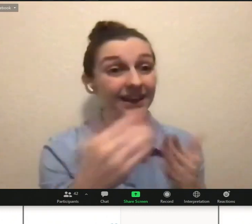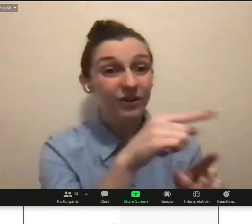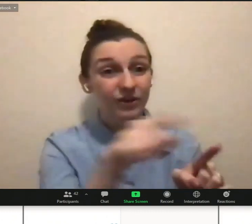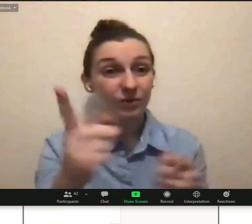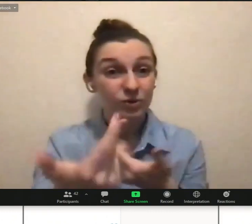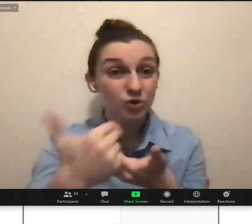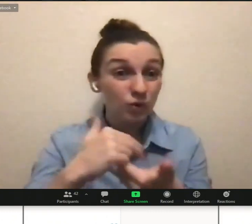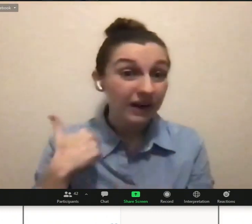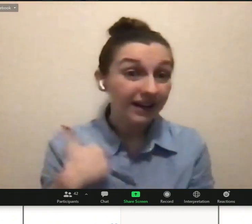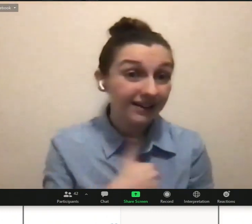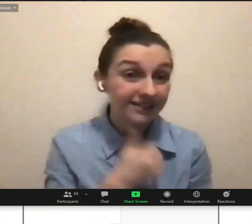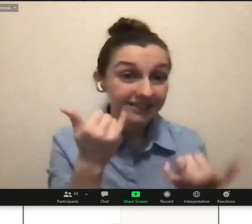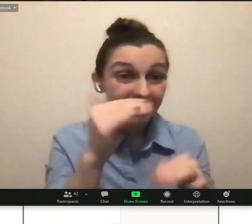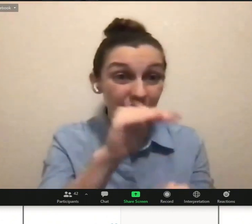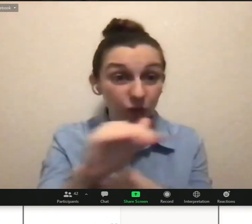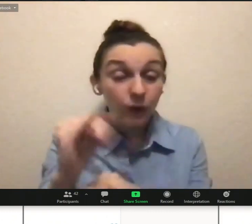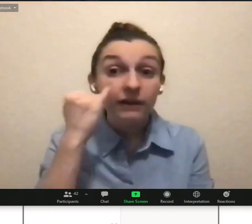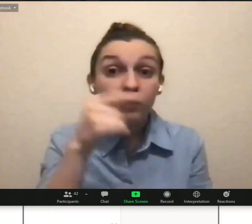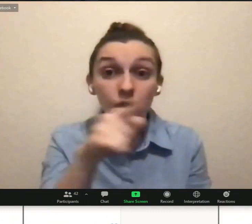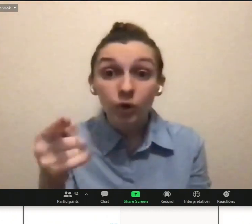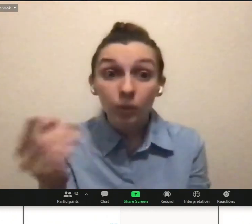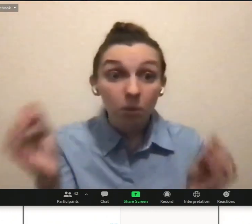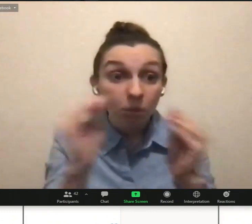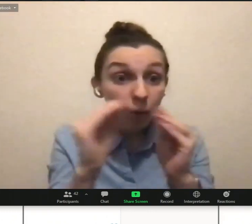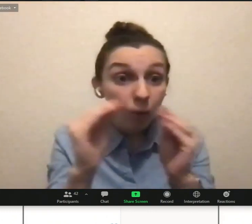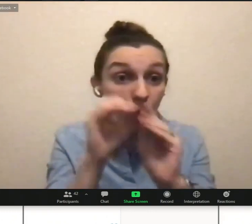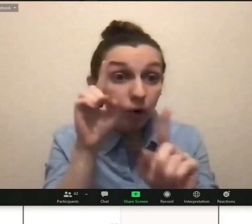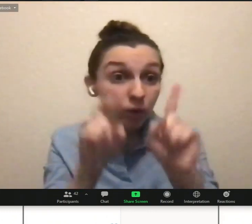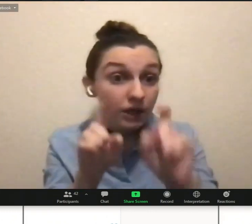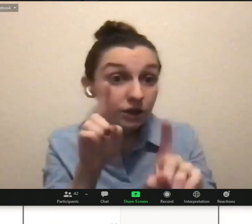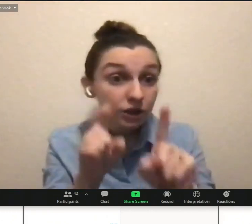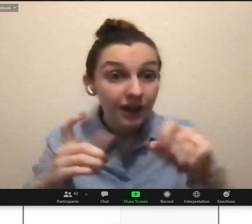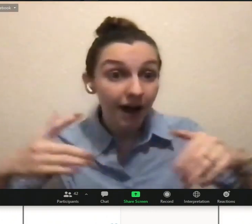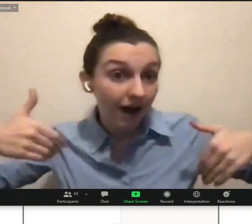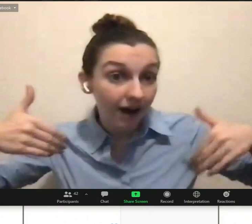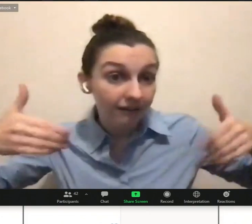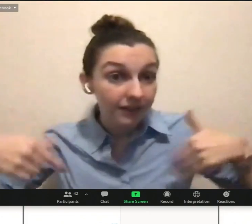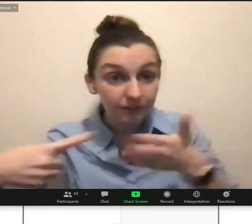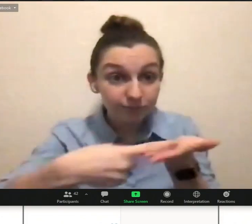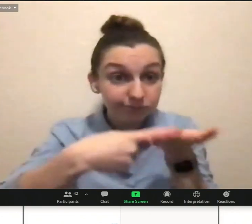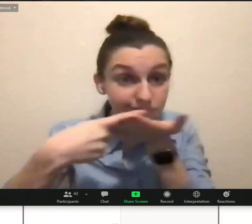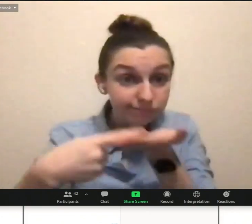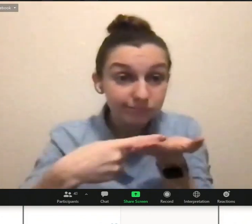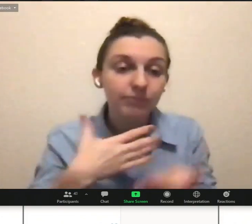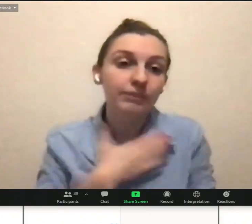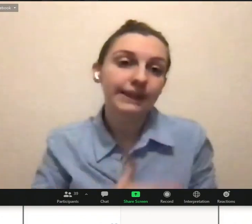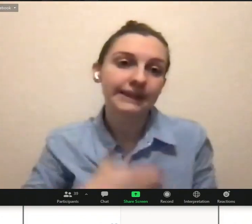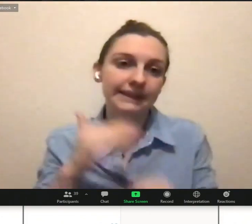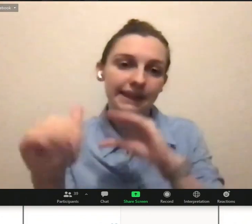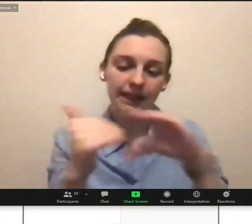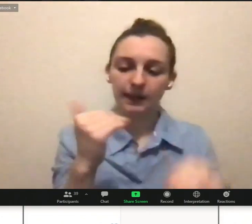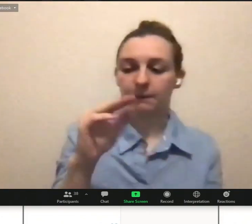have any questions that we weren't able to get to or that were not covered in today's media avail, please email us at